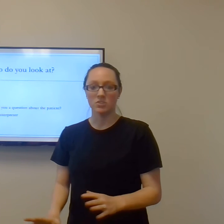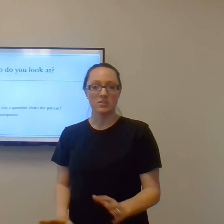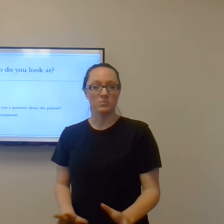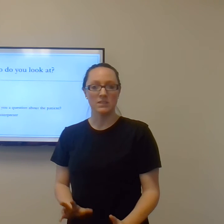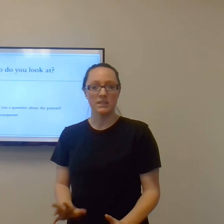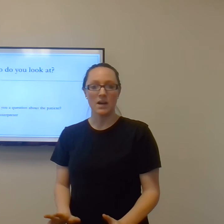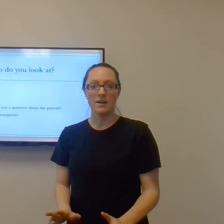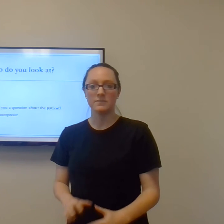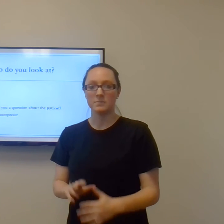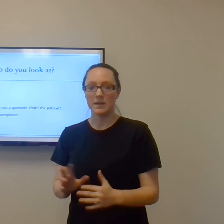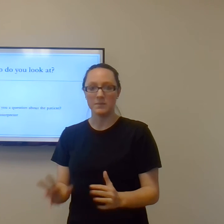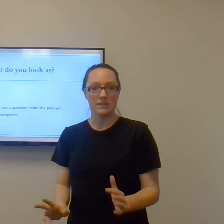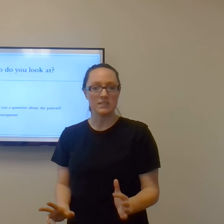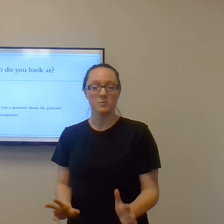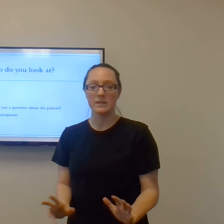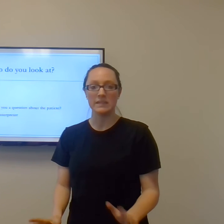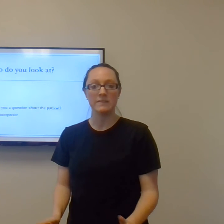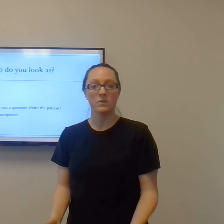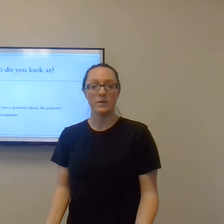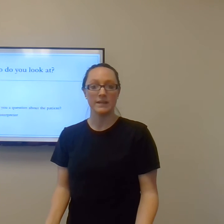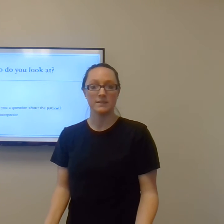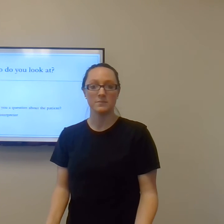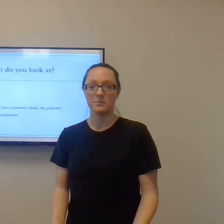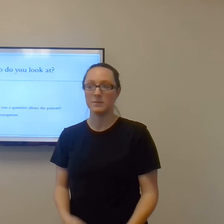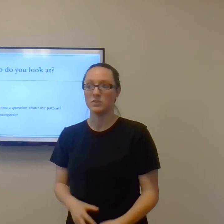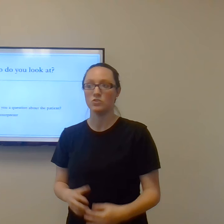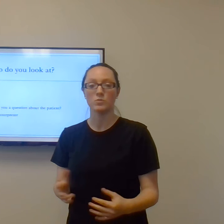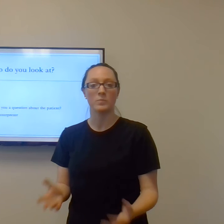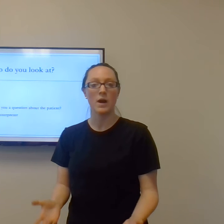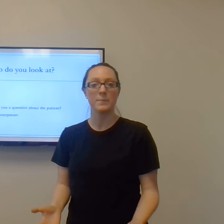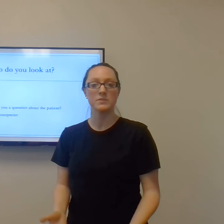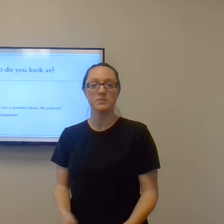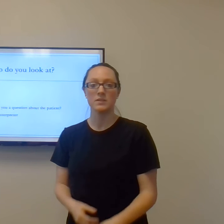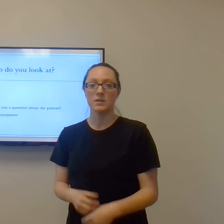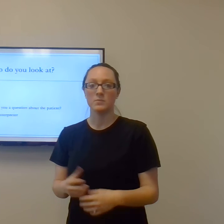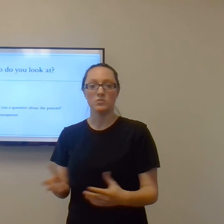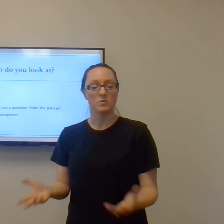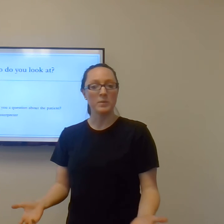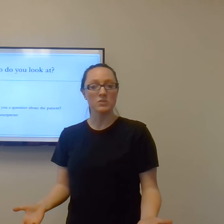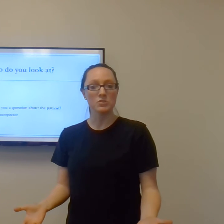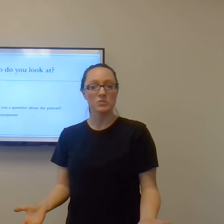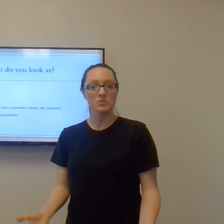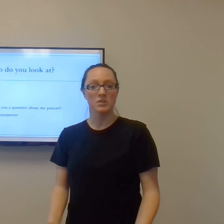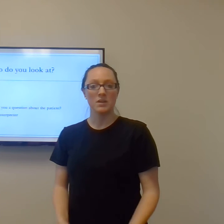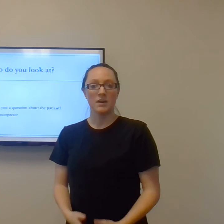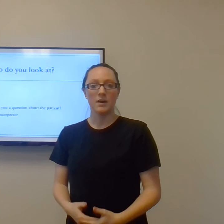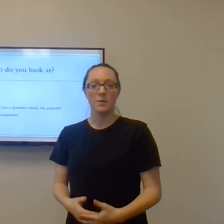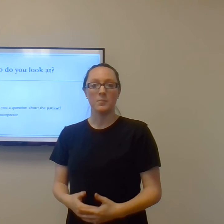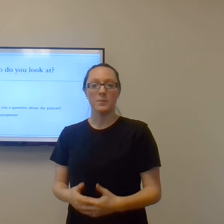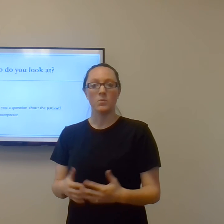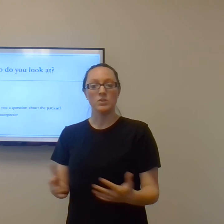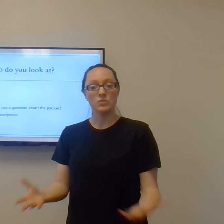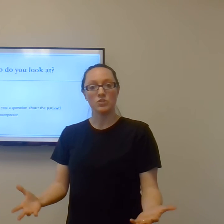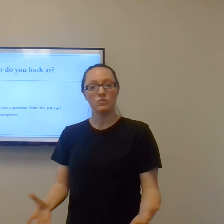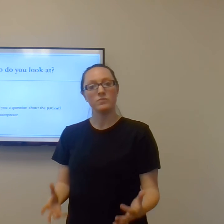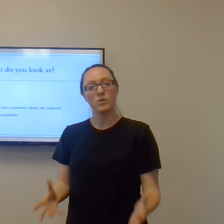look really off, maybe explain it a different way. Maybe use more props, use more pictures. But when you do,